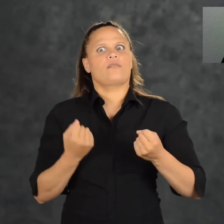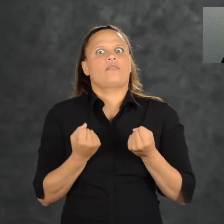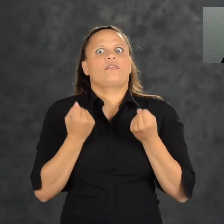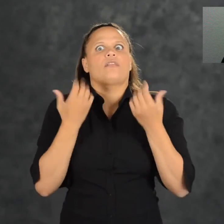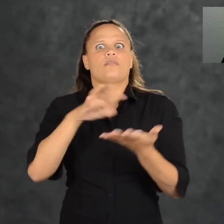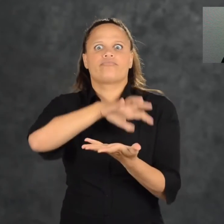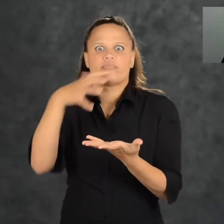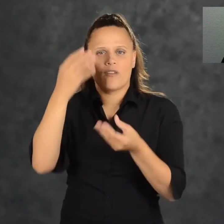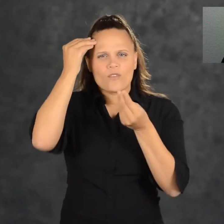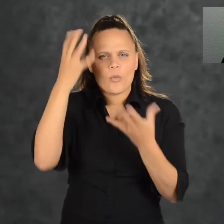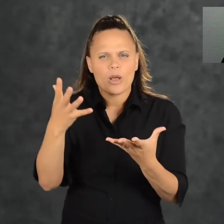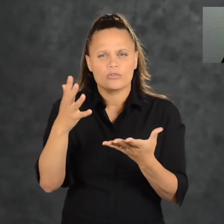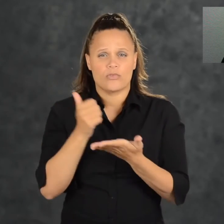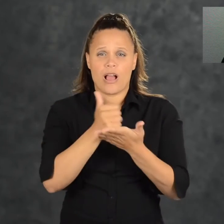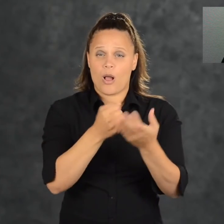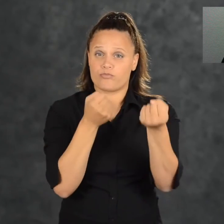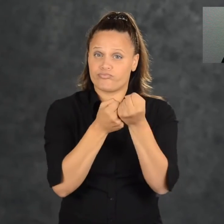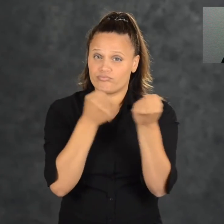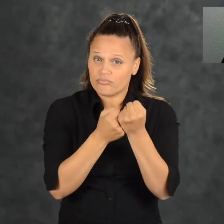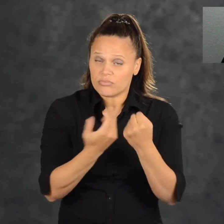This lawyer does not provide full legal